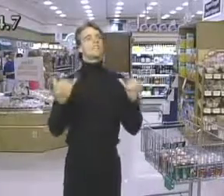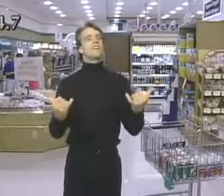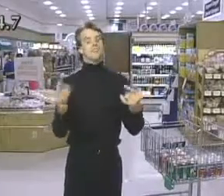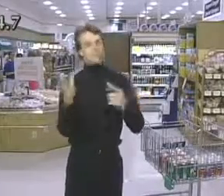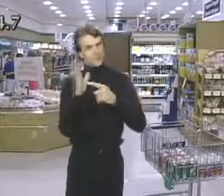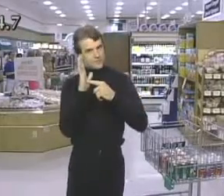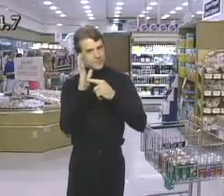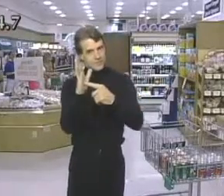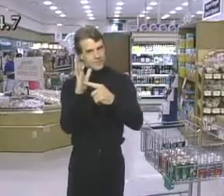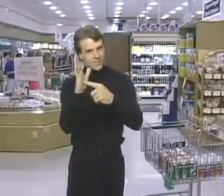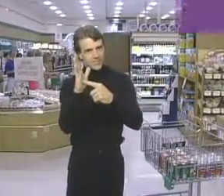signs together.